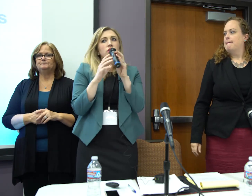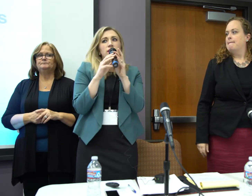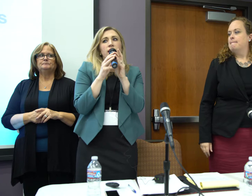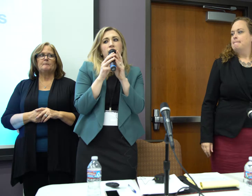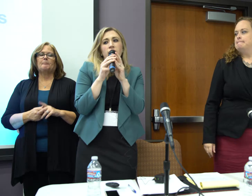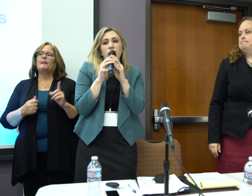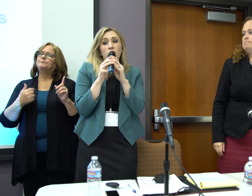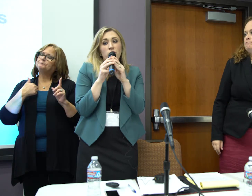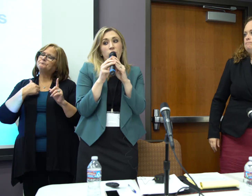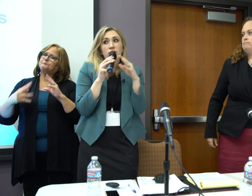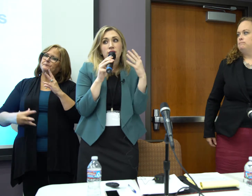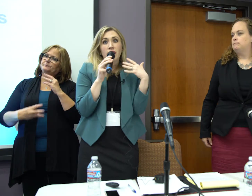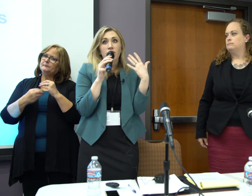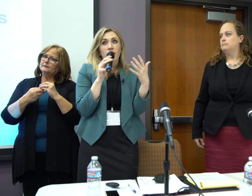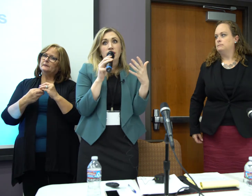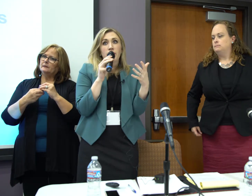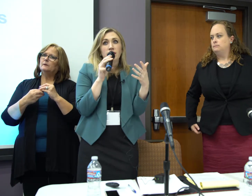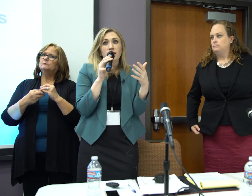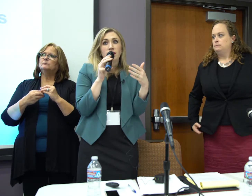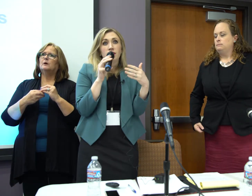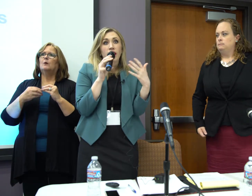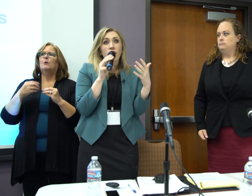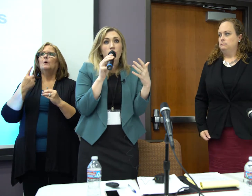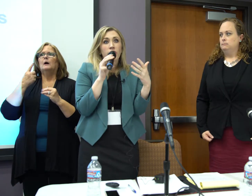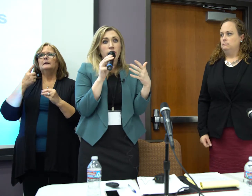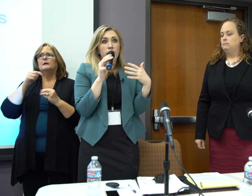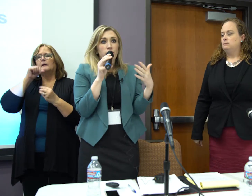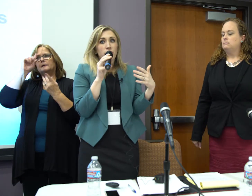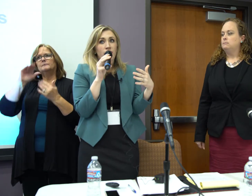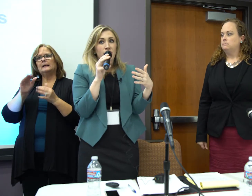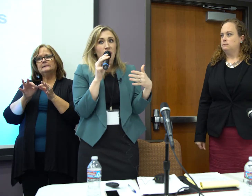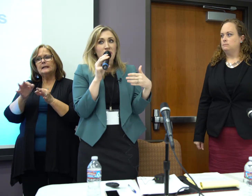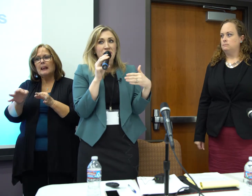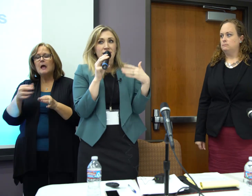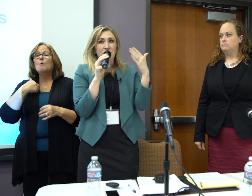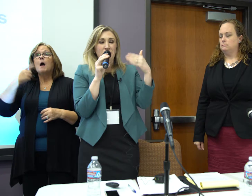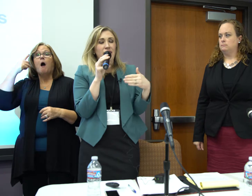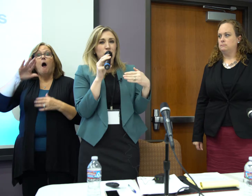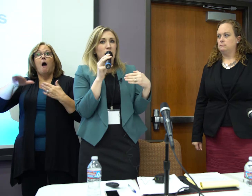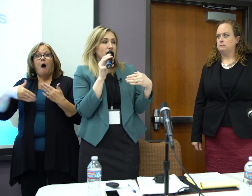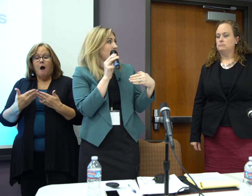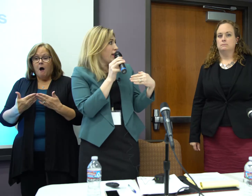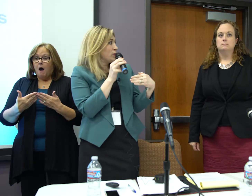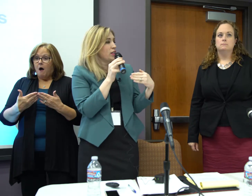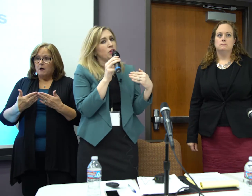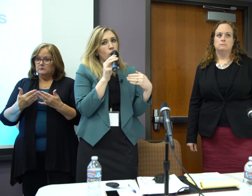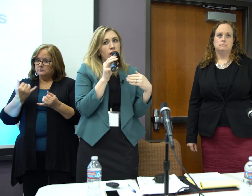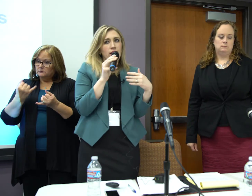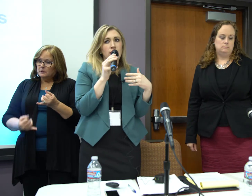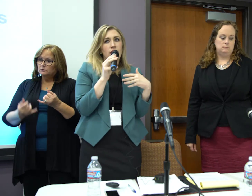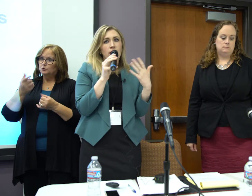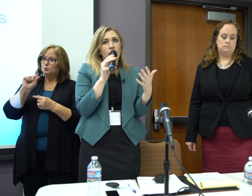And I would just add that, there was this kind of unexpected delay wherein at first we thought that all of this, the kind of drop dead deadline was going